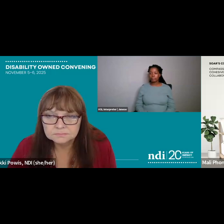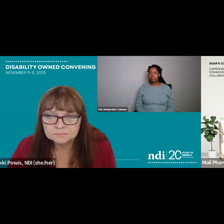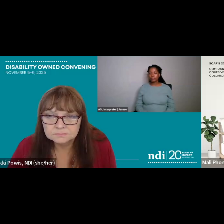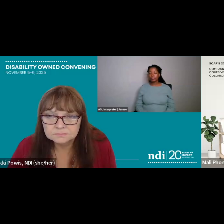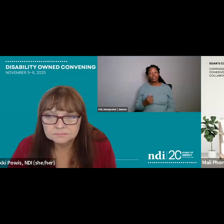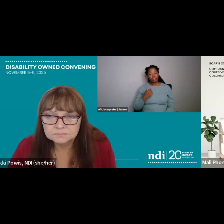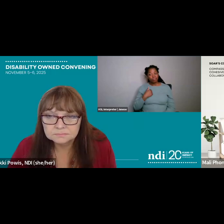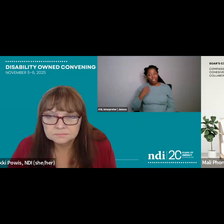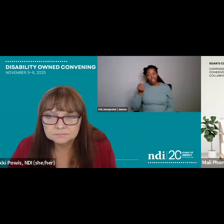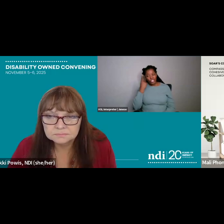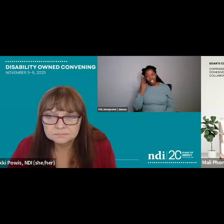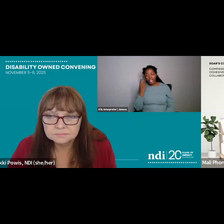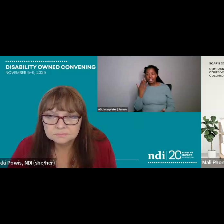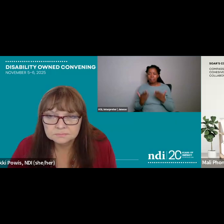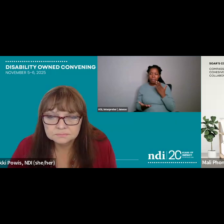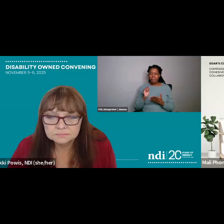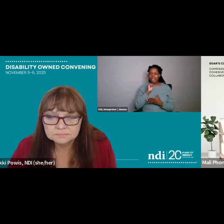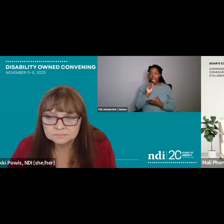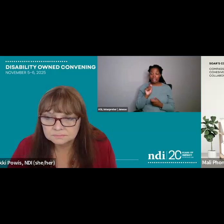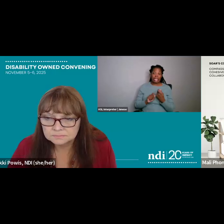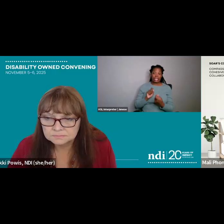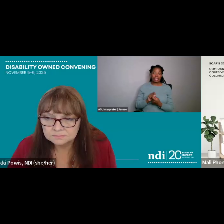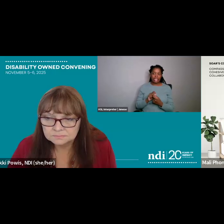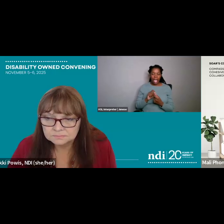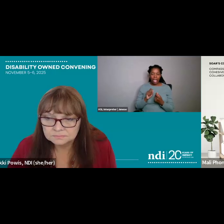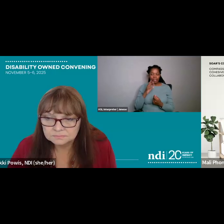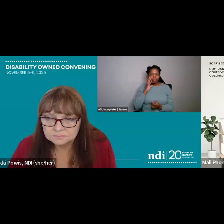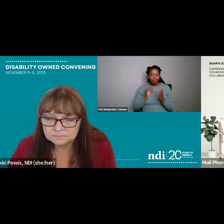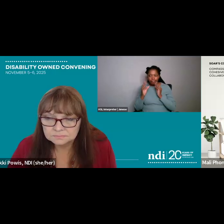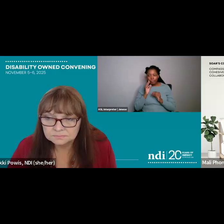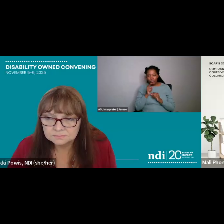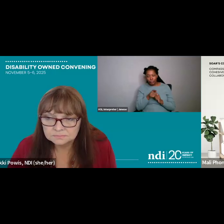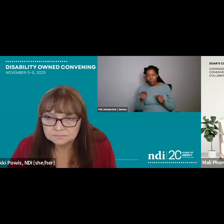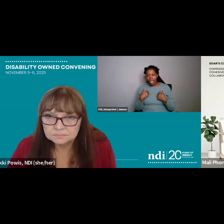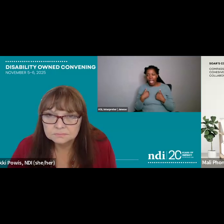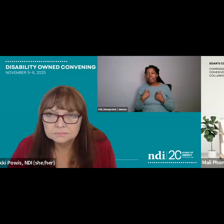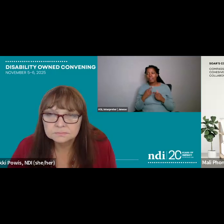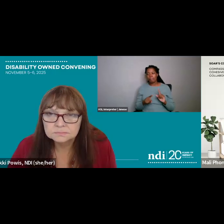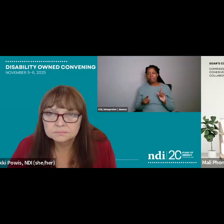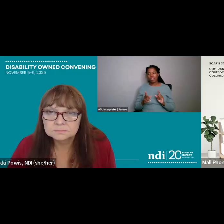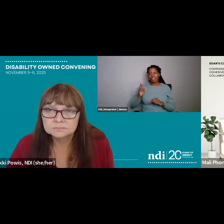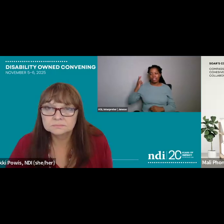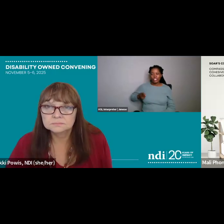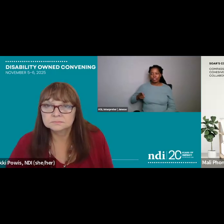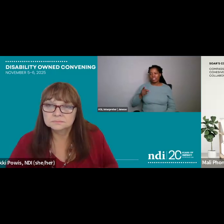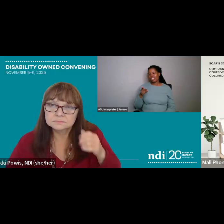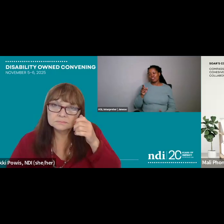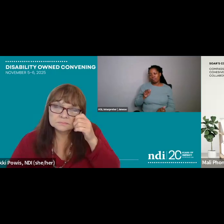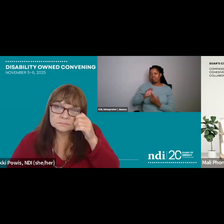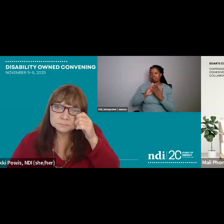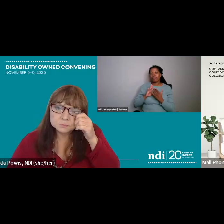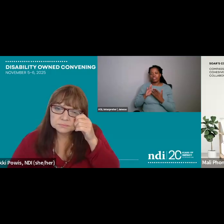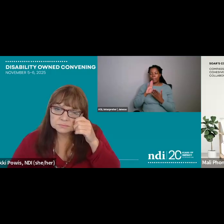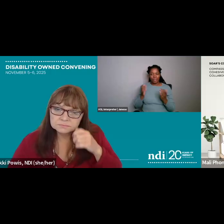understand maybe not the exact battles, but certainly wounds that you have faced to be here as